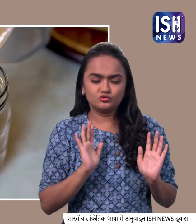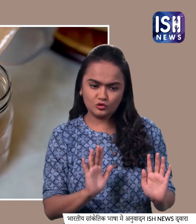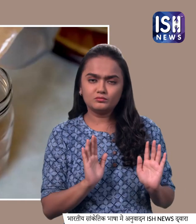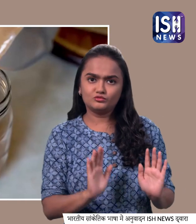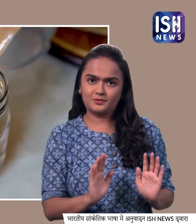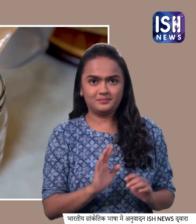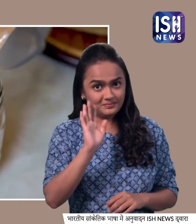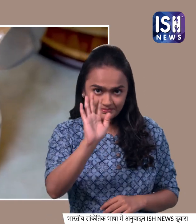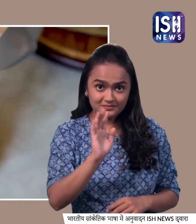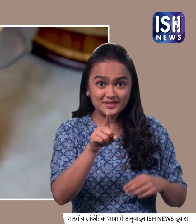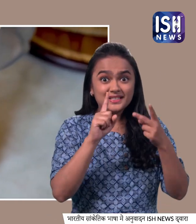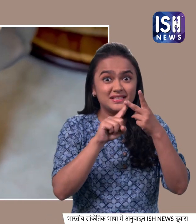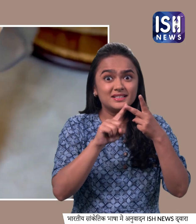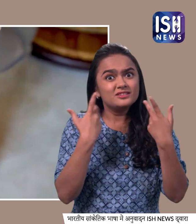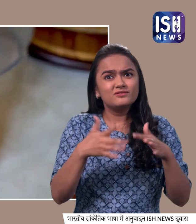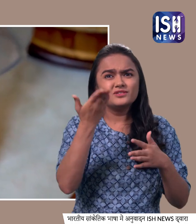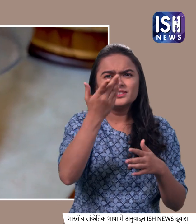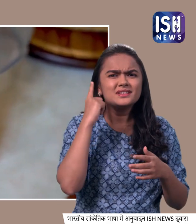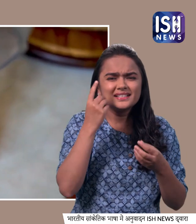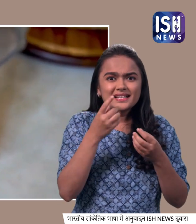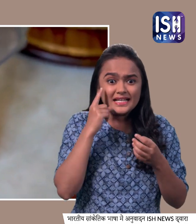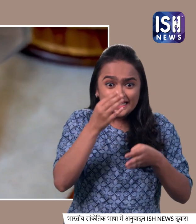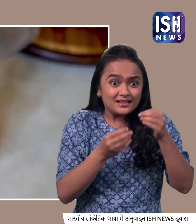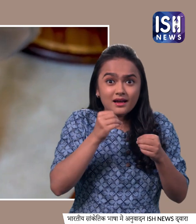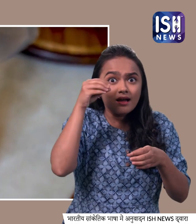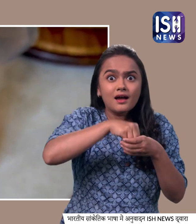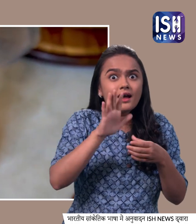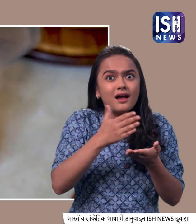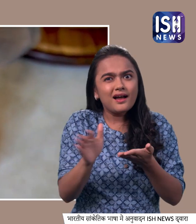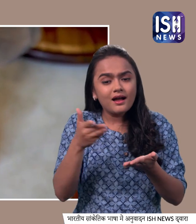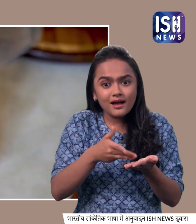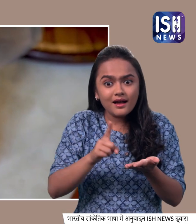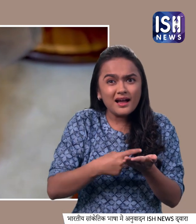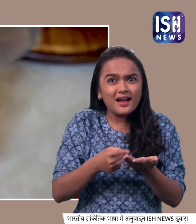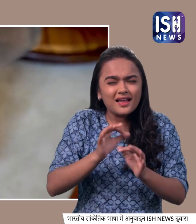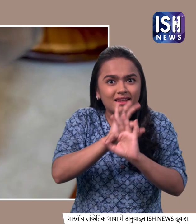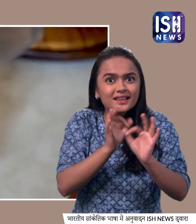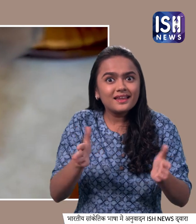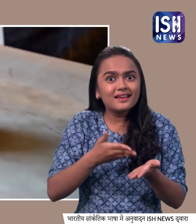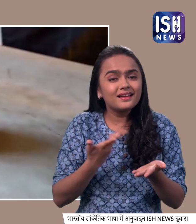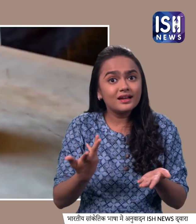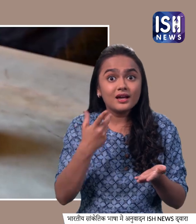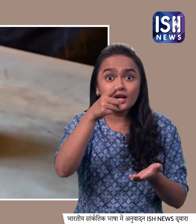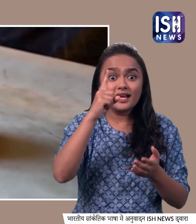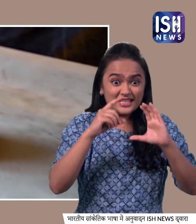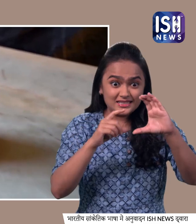This is the next delicious, dairy-free, creamy almond butter. Transfer it in the jar